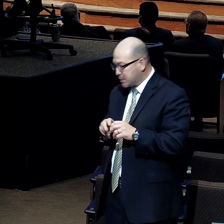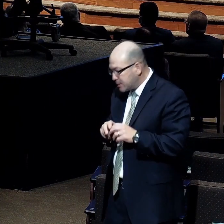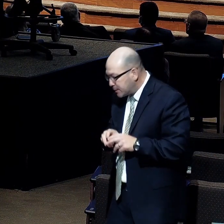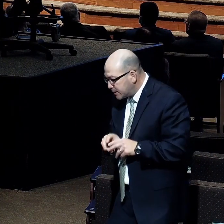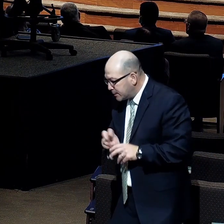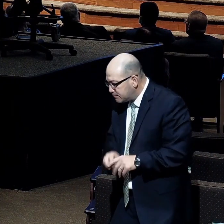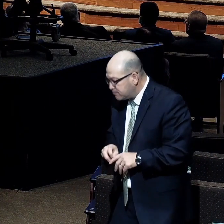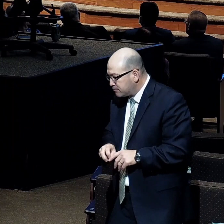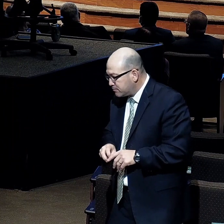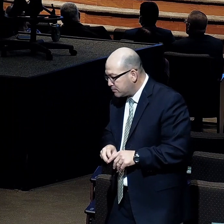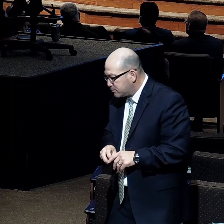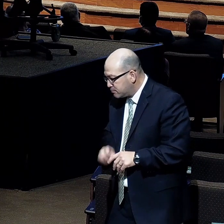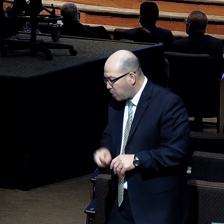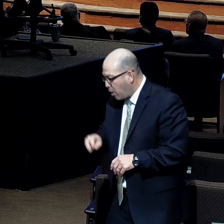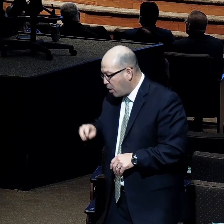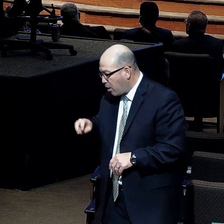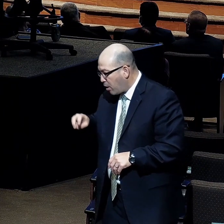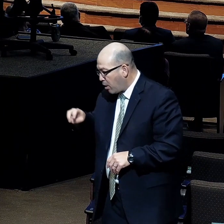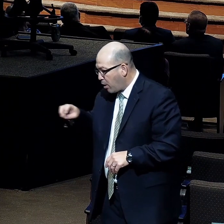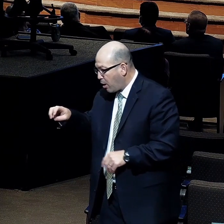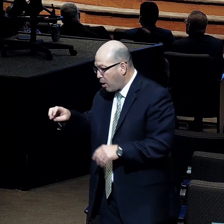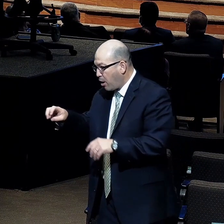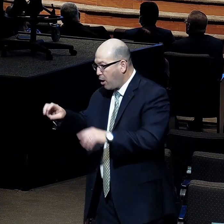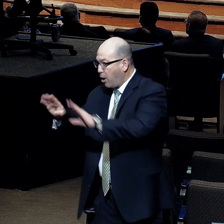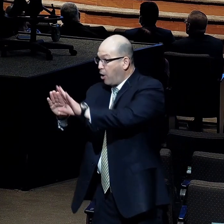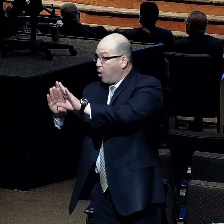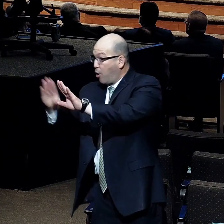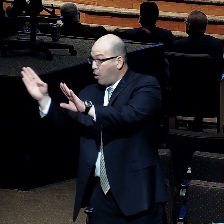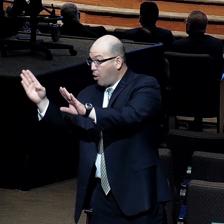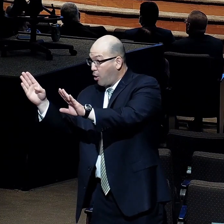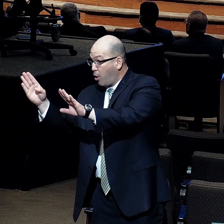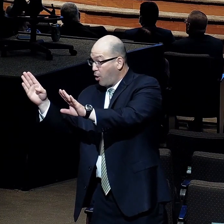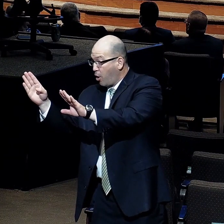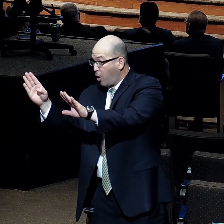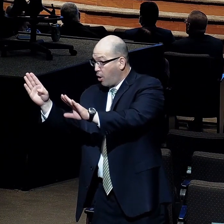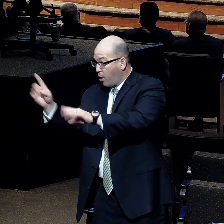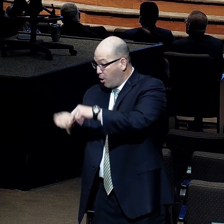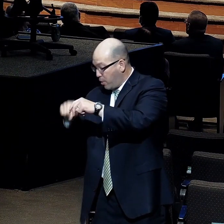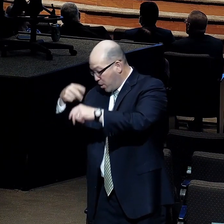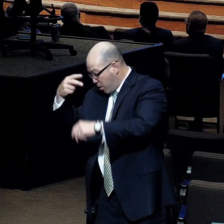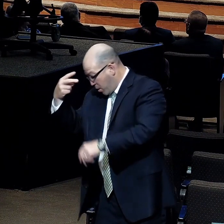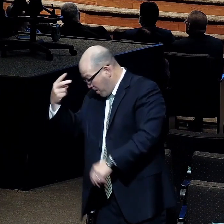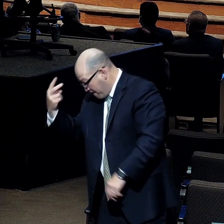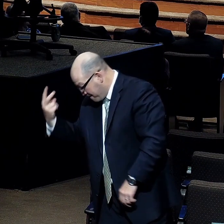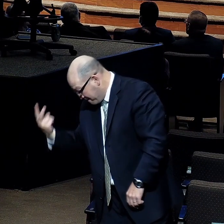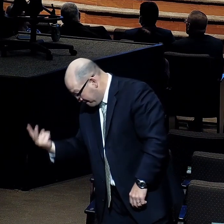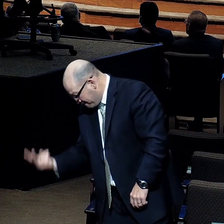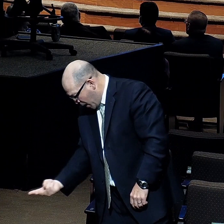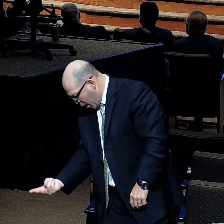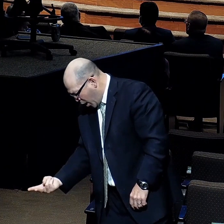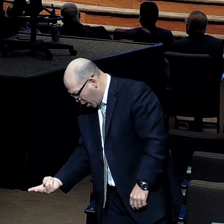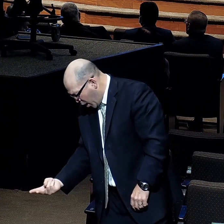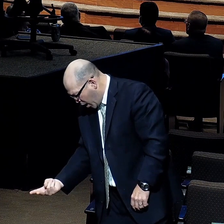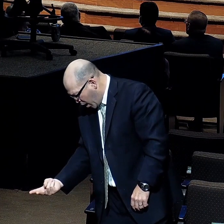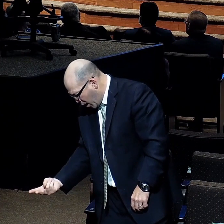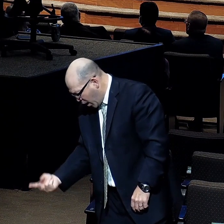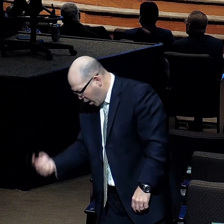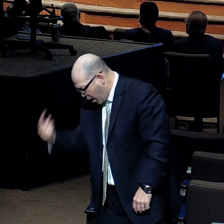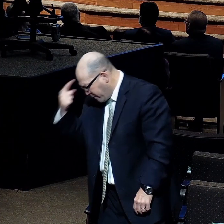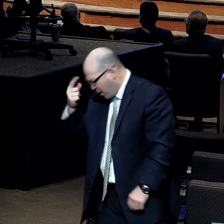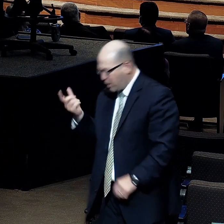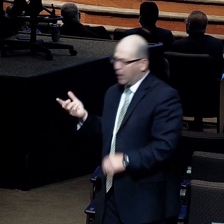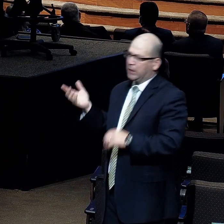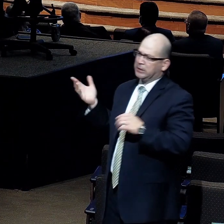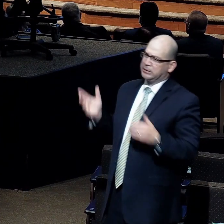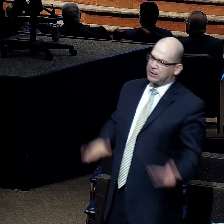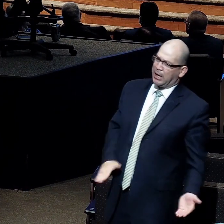as I jumped, the counselor opened the door and it hit my foot. And I fell 10 feet and landed on my back. I thought I died. My friend looked